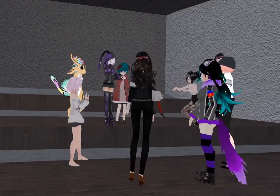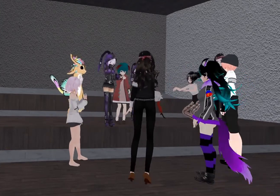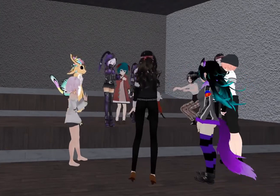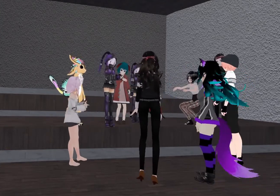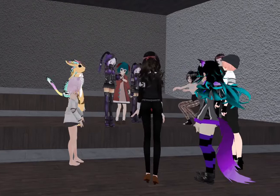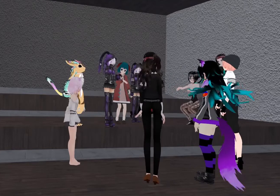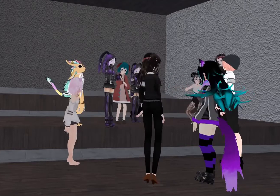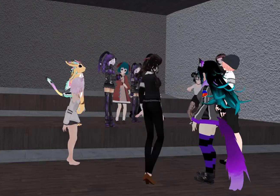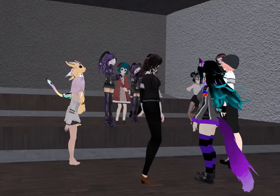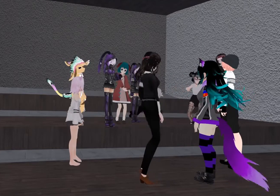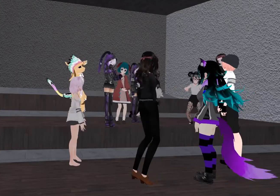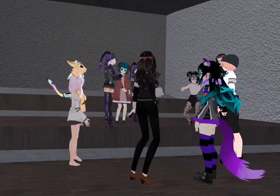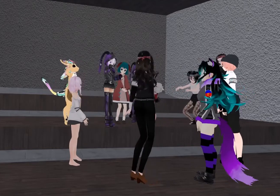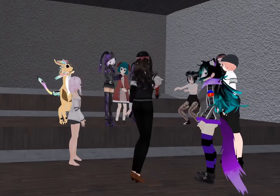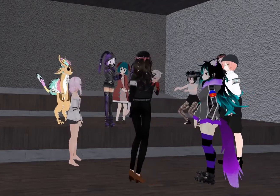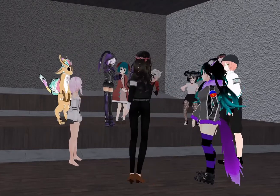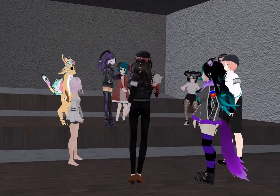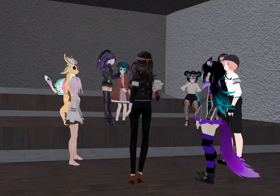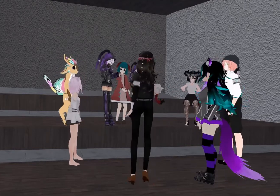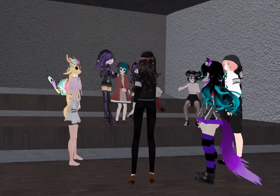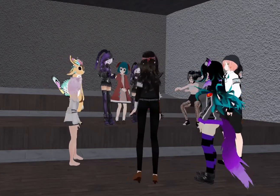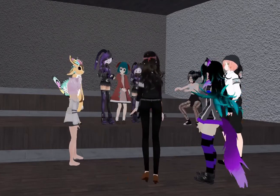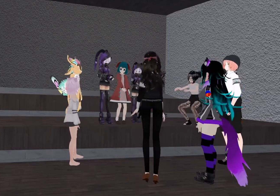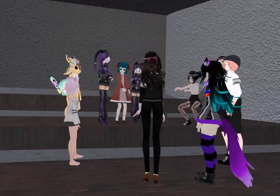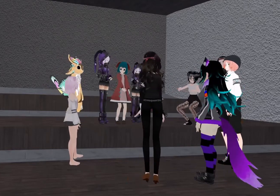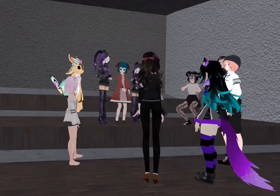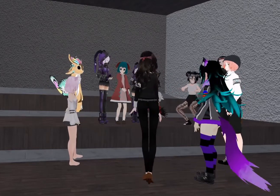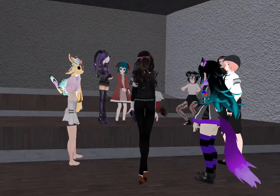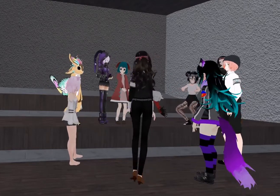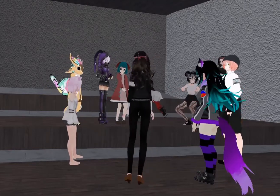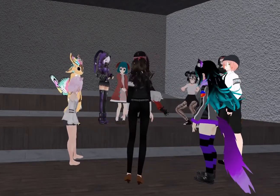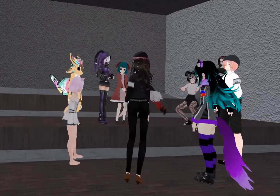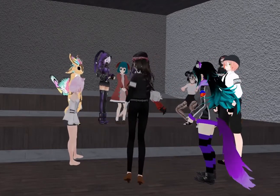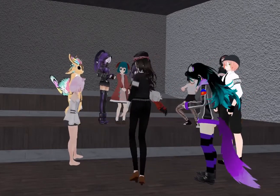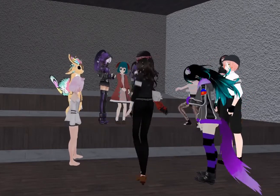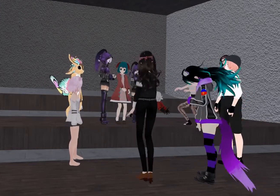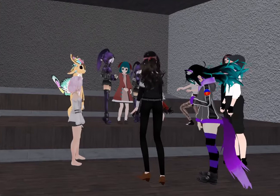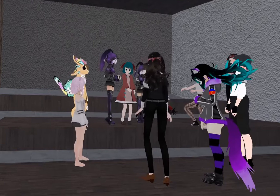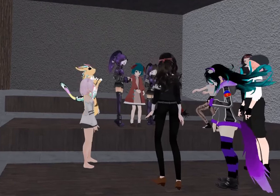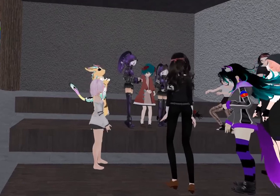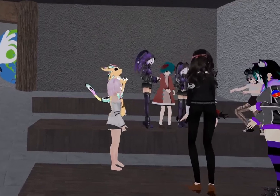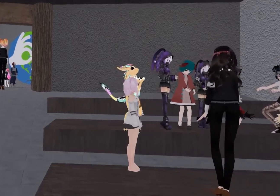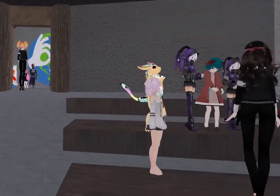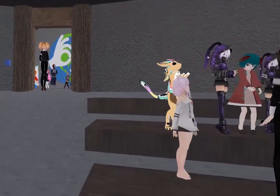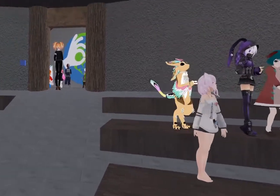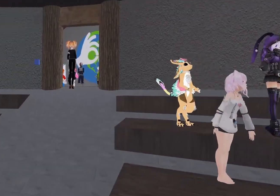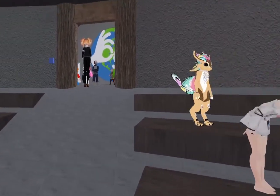solid. I could turn mine on. I'll pay you handsomely. With head pats. Fish?